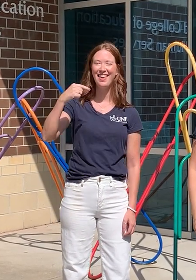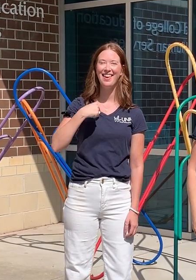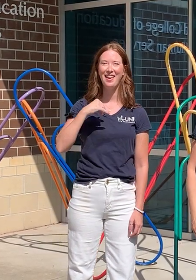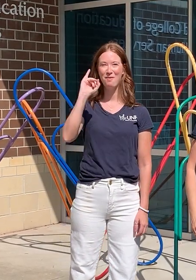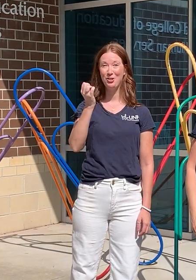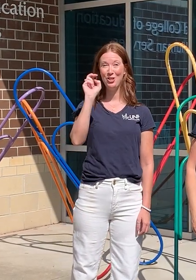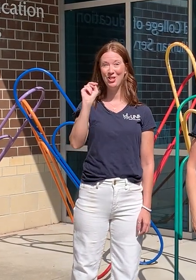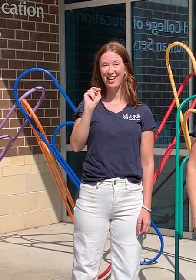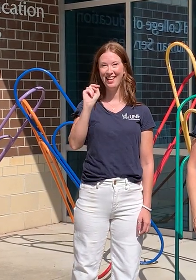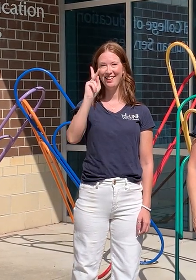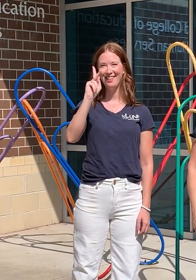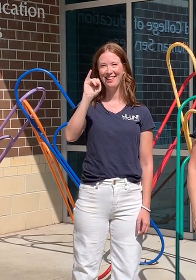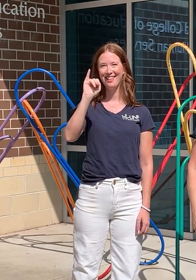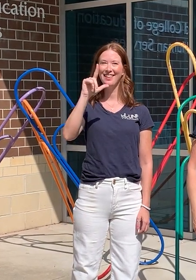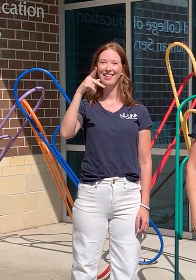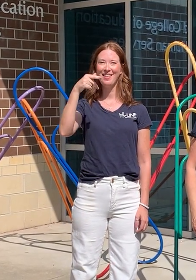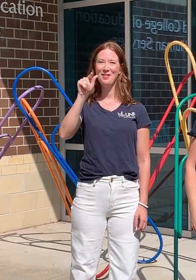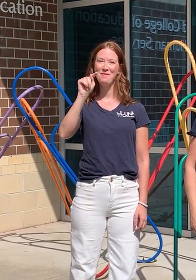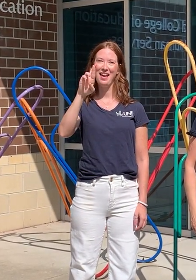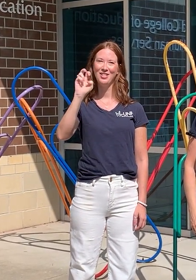Hi, I'm Jen Kilpatrick. Welcome to UNF.